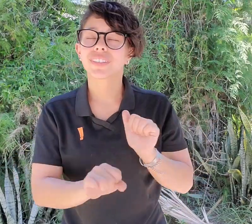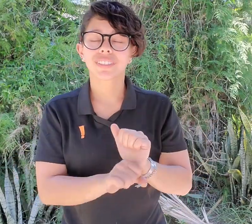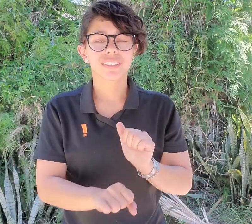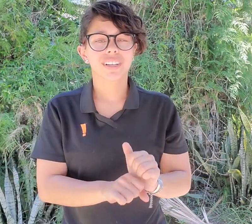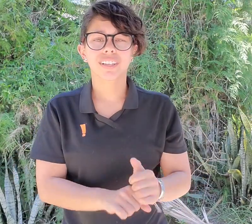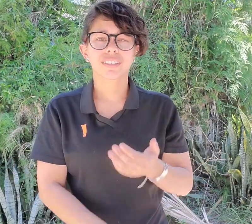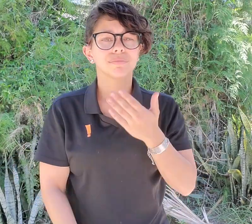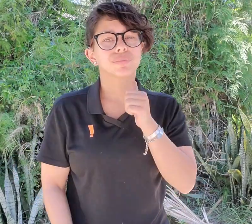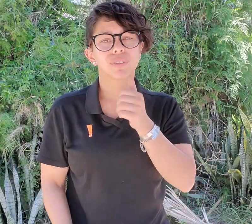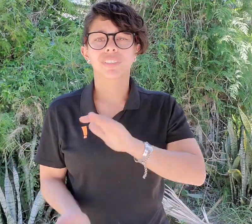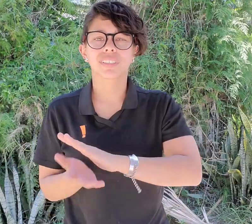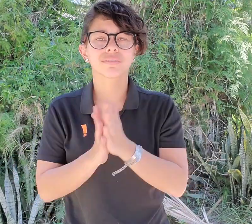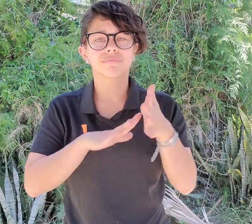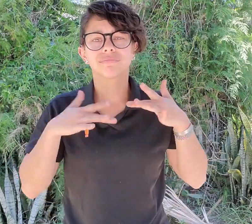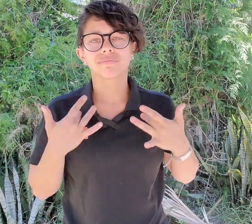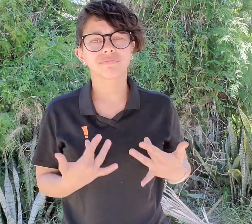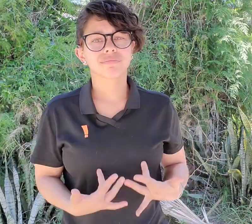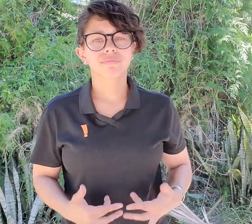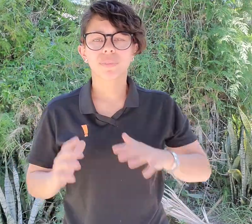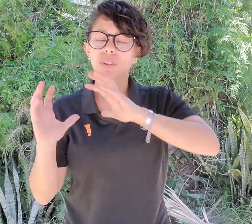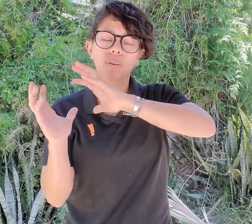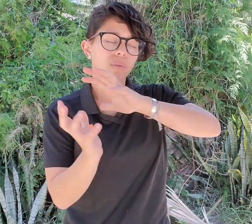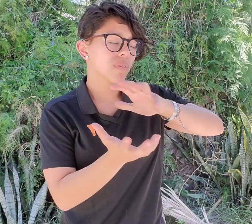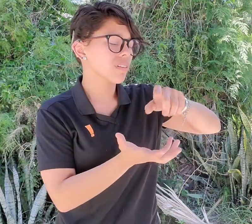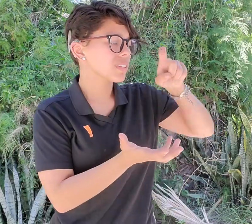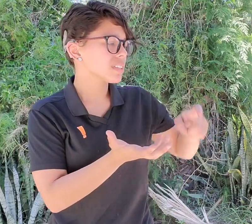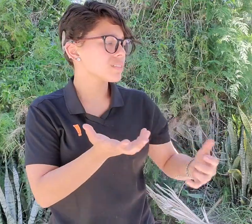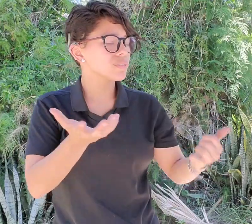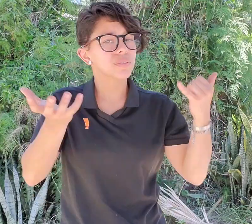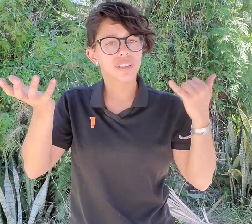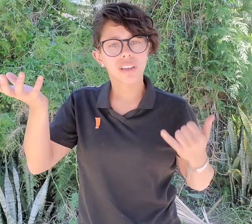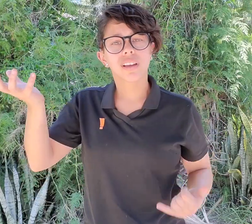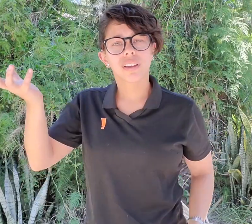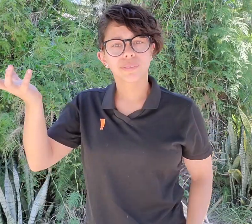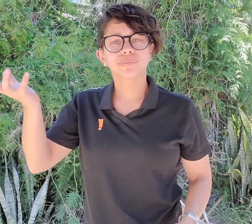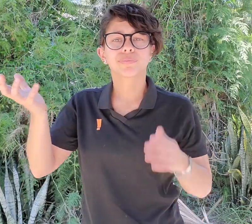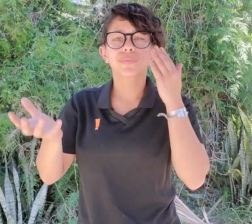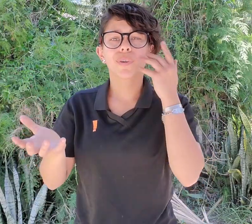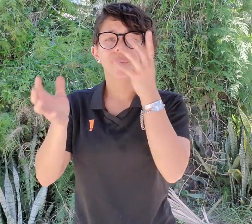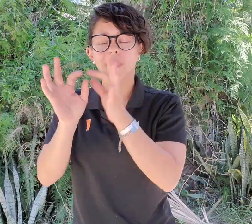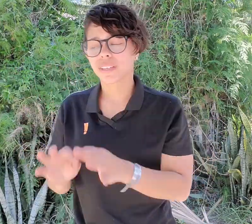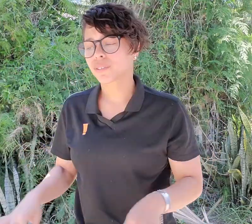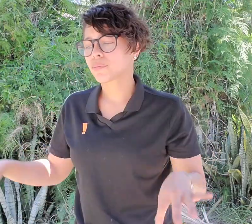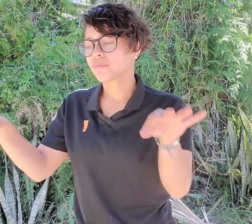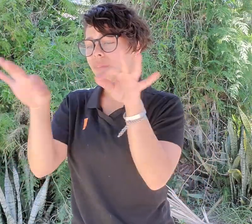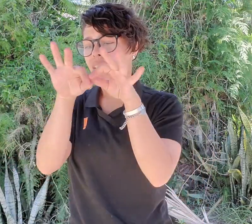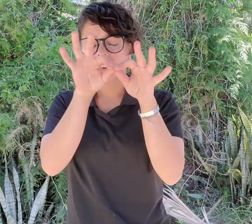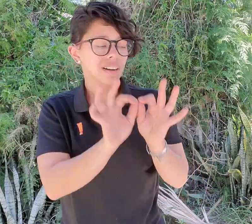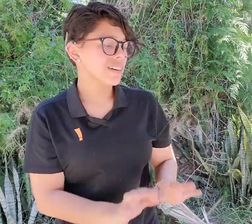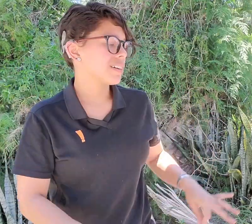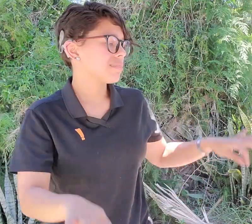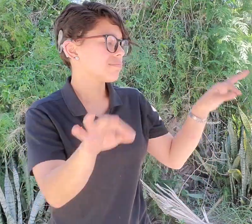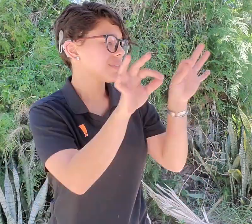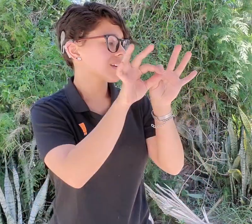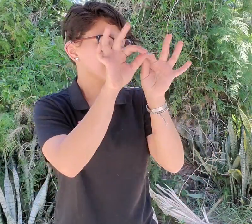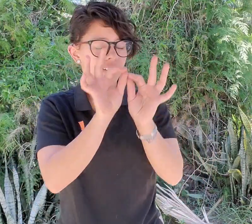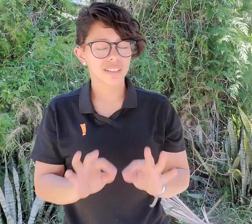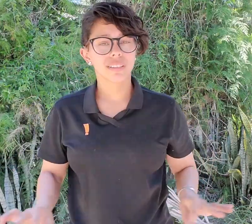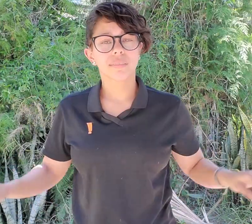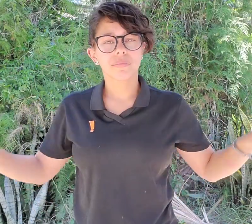good job, don't get too down. The world needs you now. Know that you matter, matter,